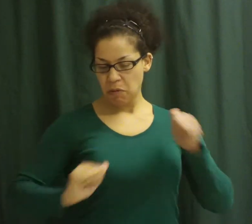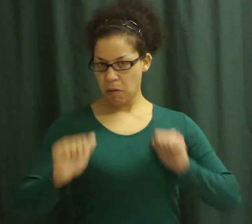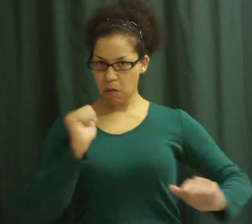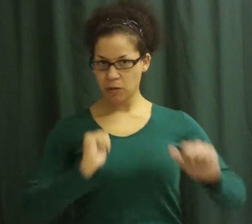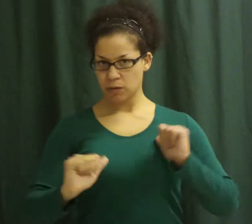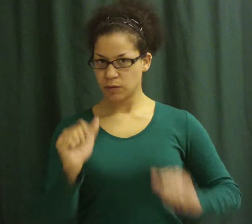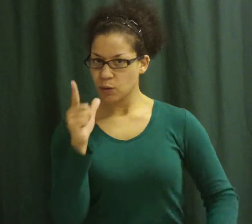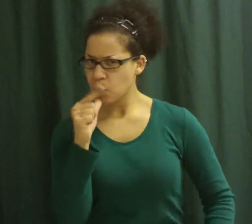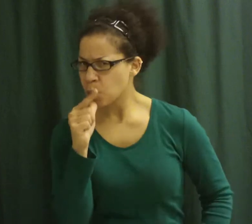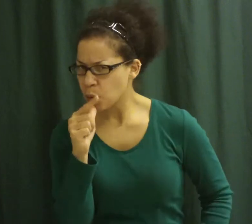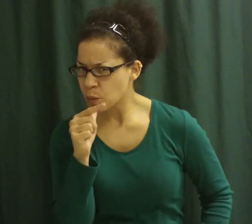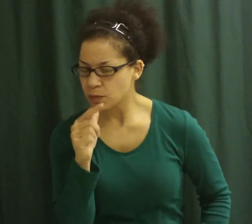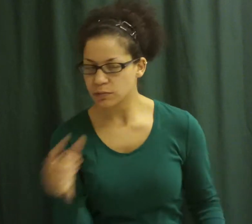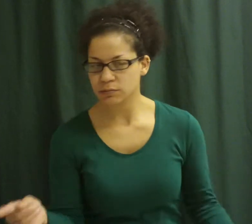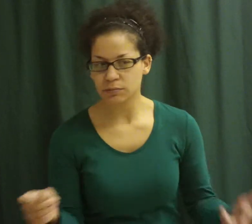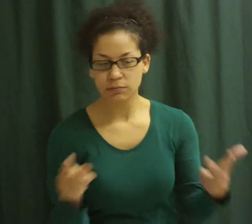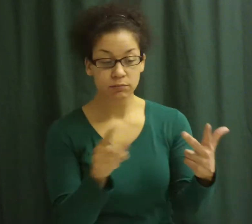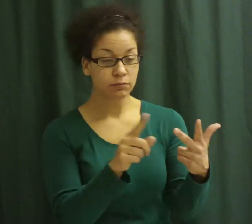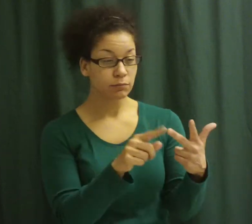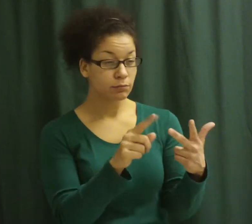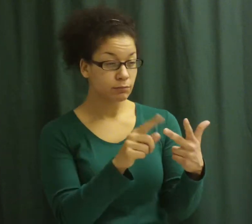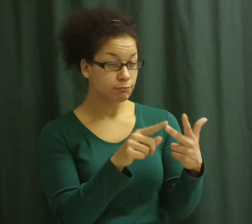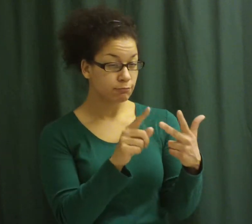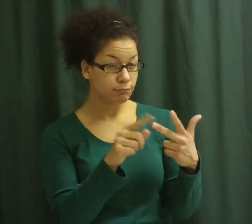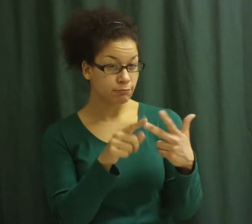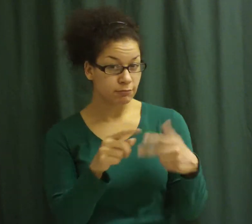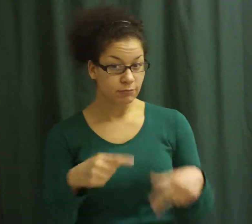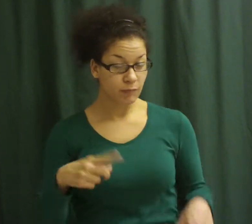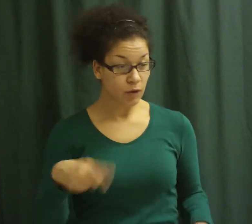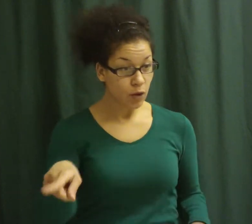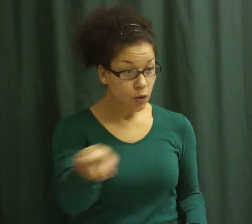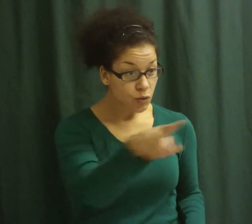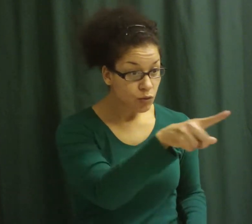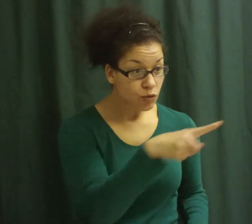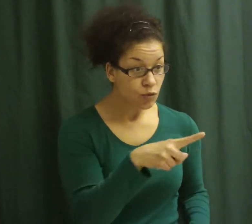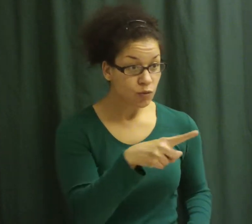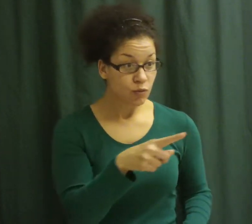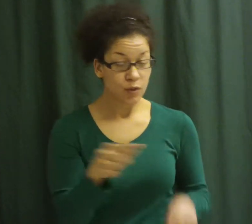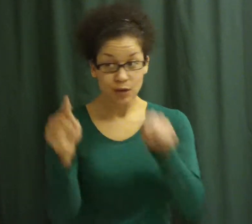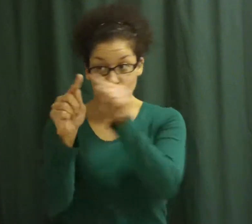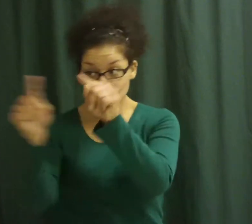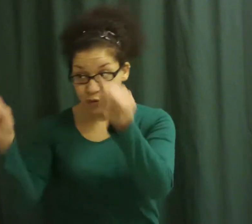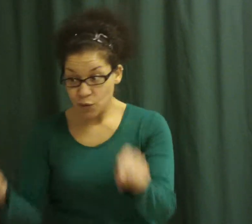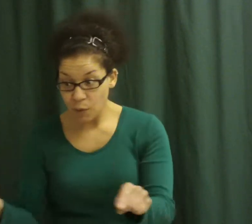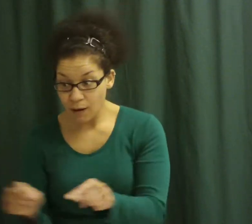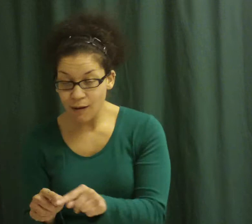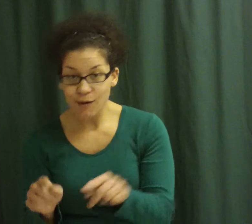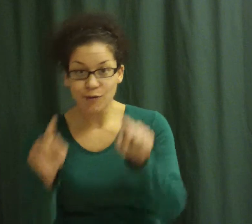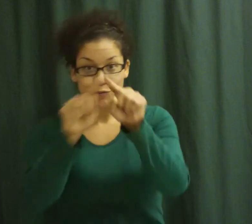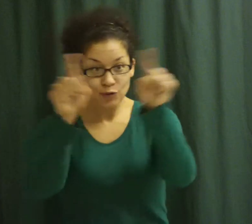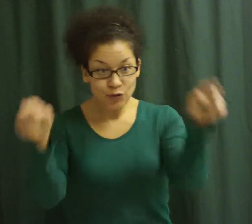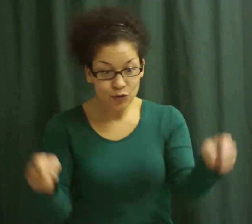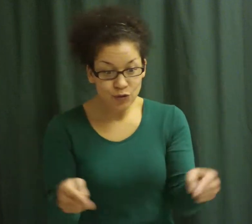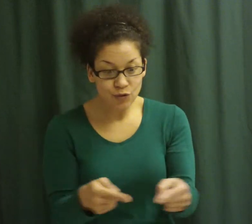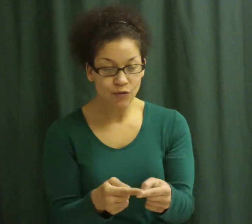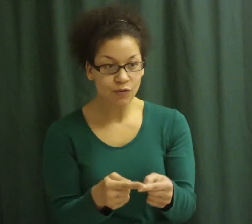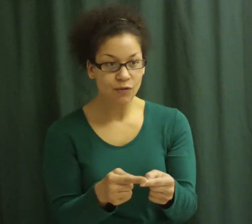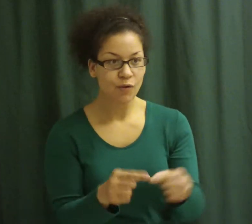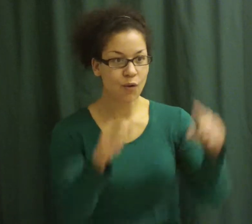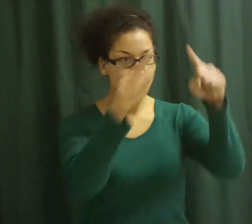Are you a square, circle, rectangle, or triangle?